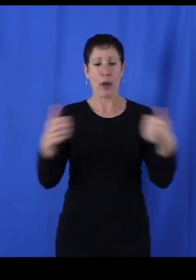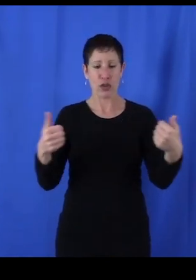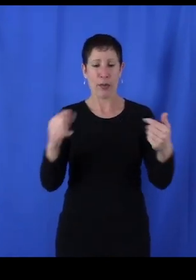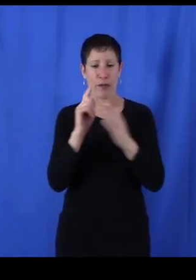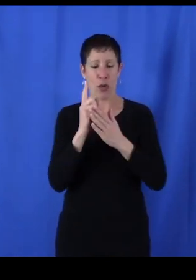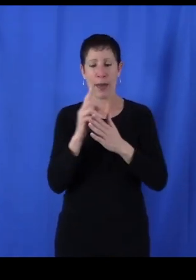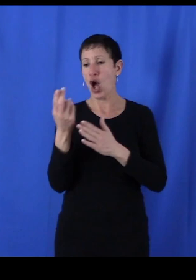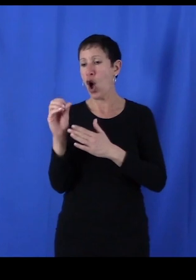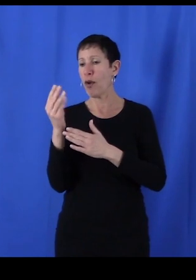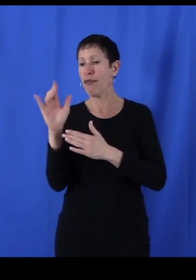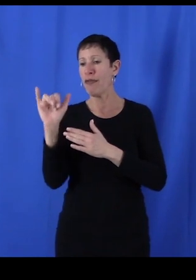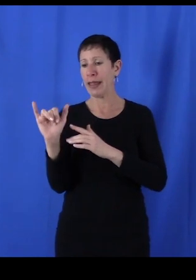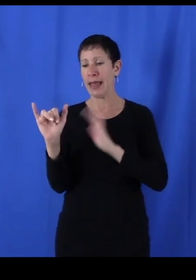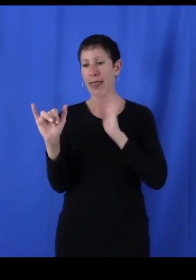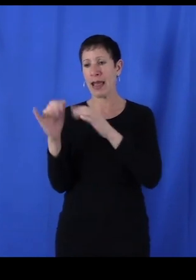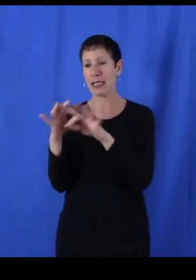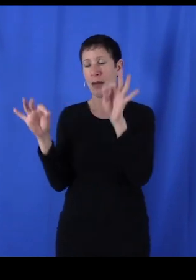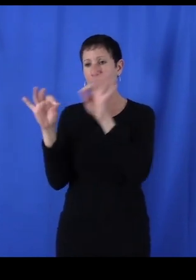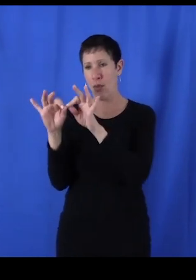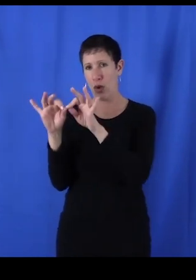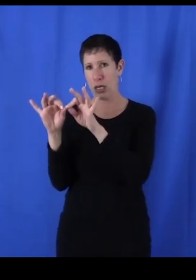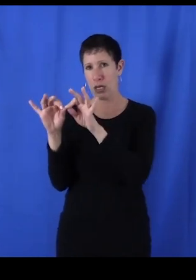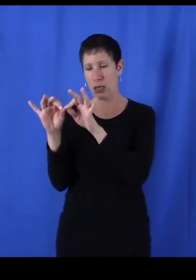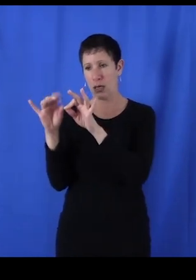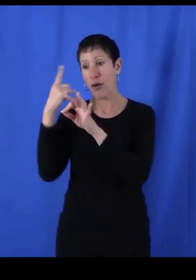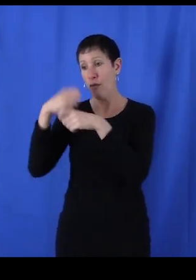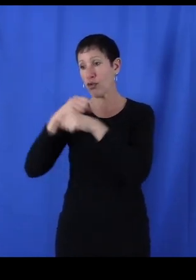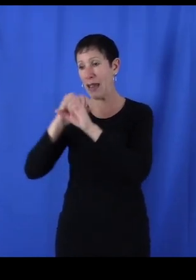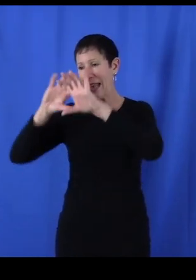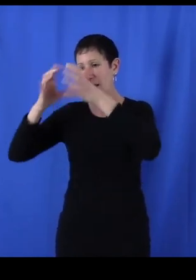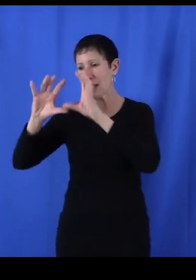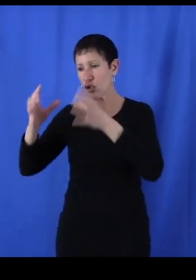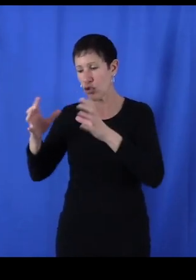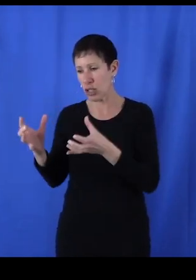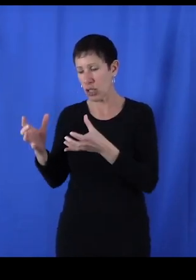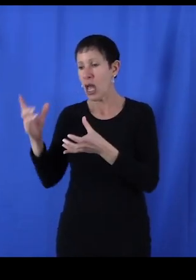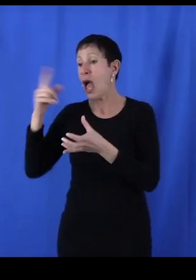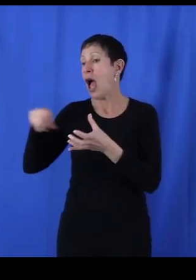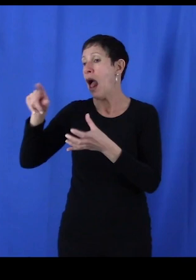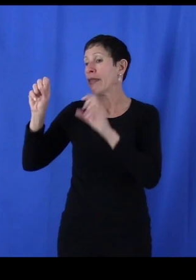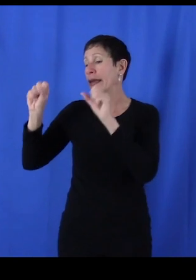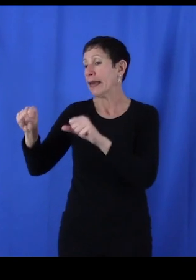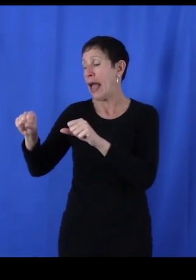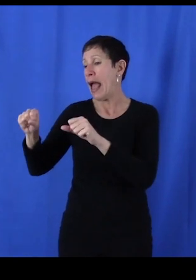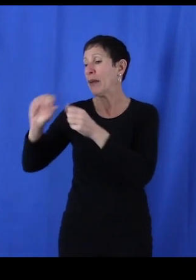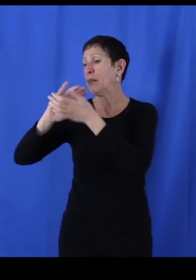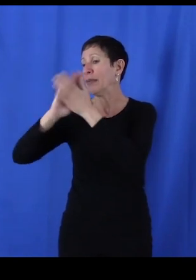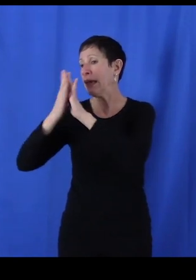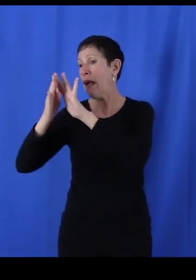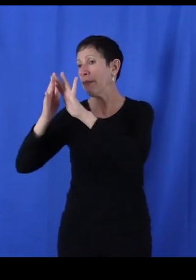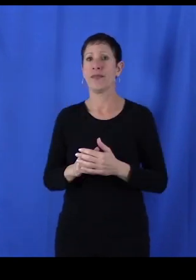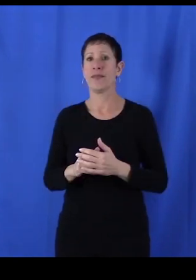So homophily is important in creating these clusters, which can then claim to be same but